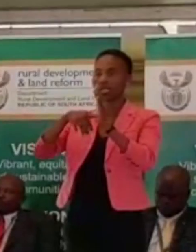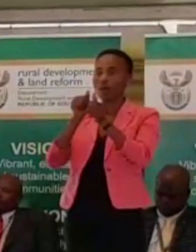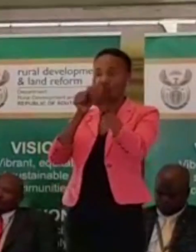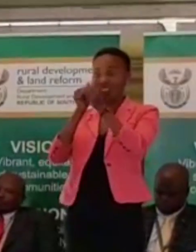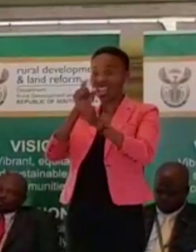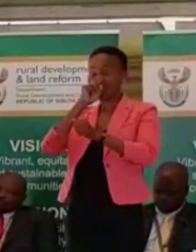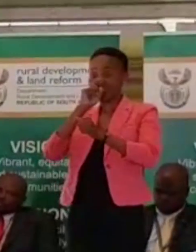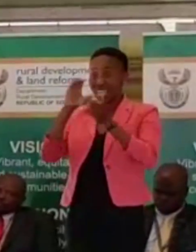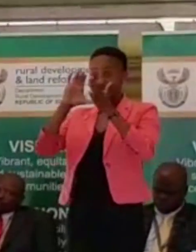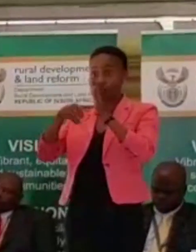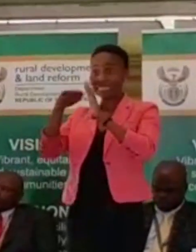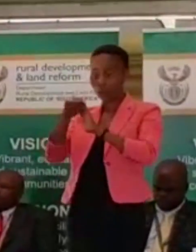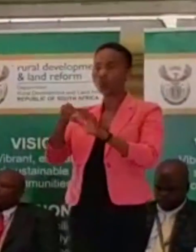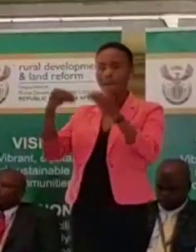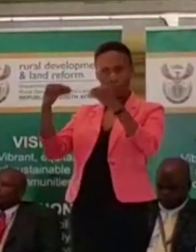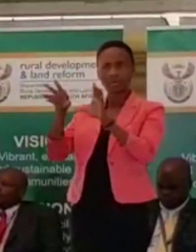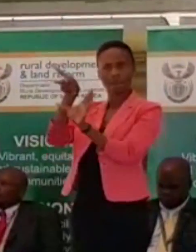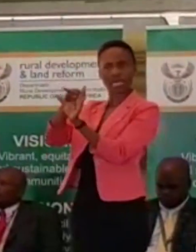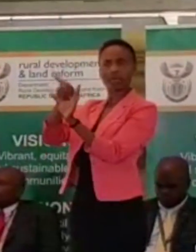busy participating.